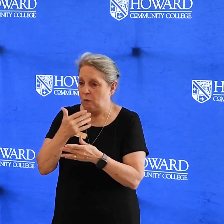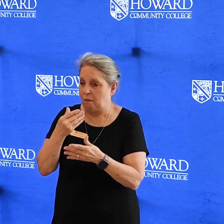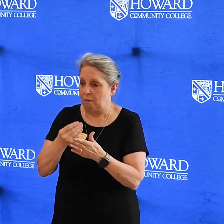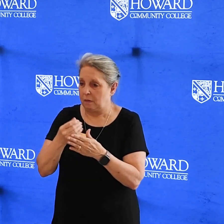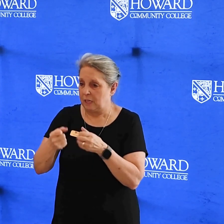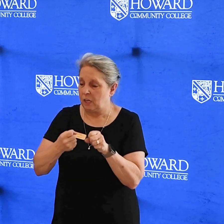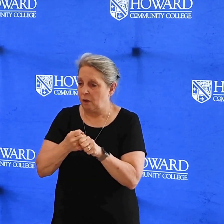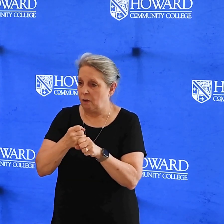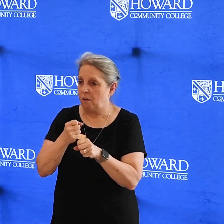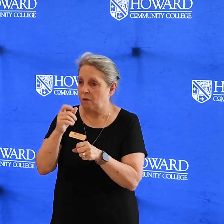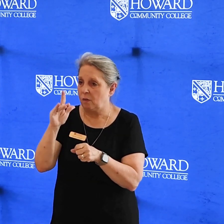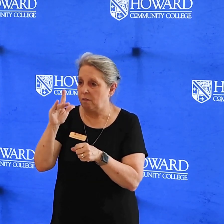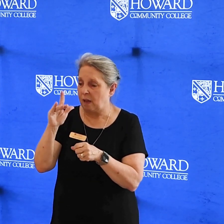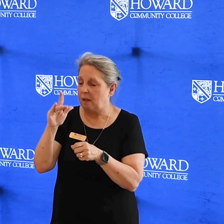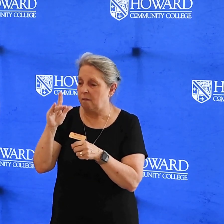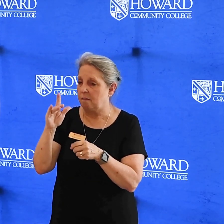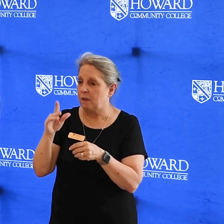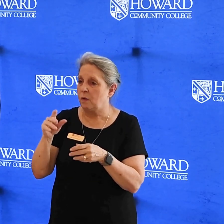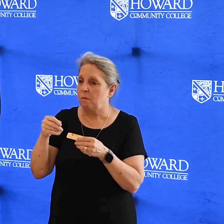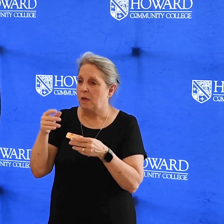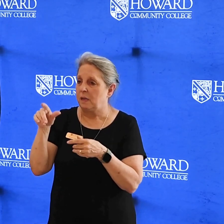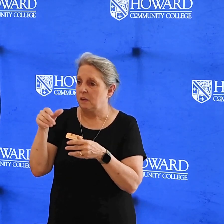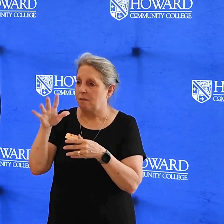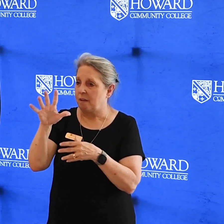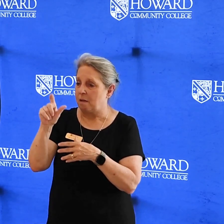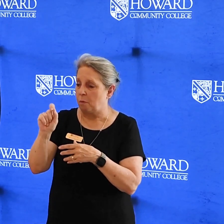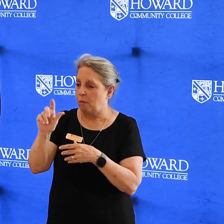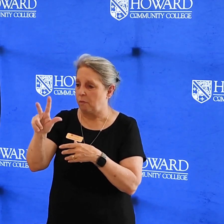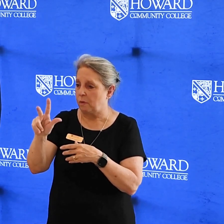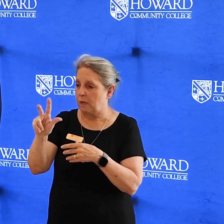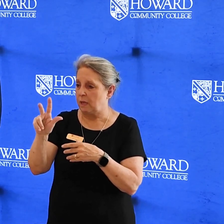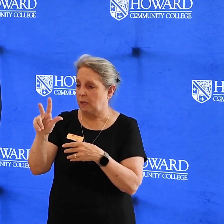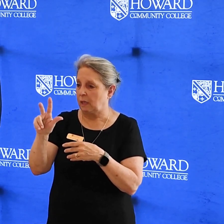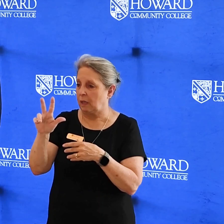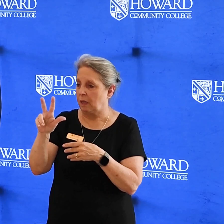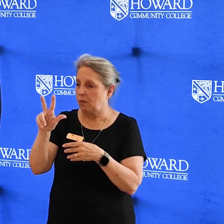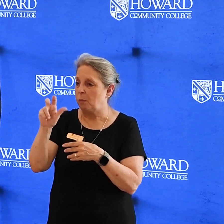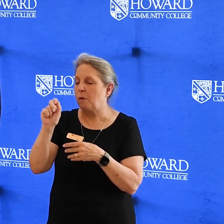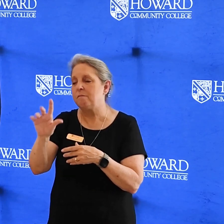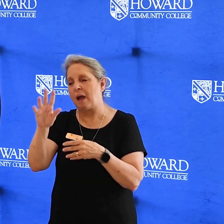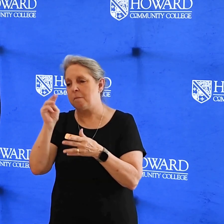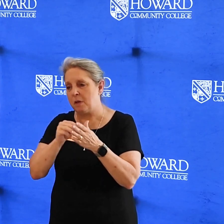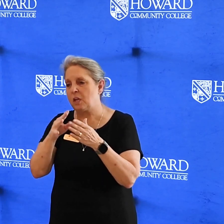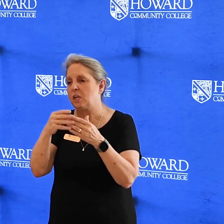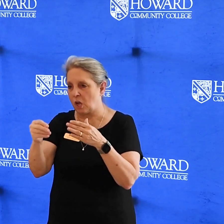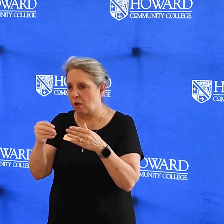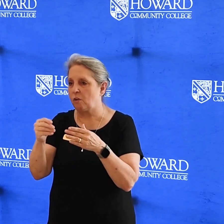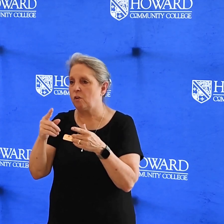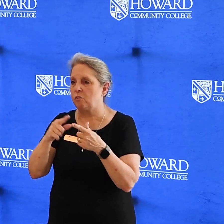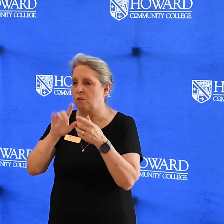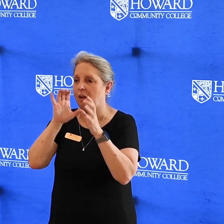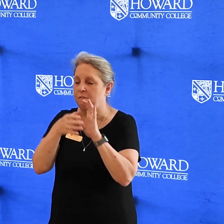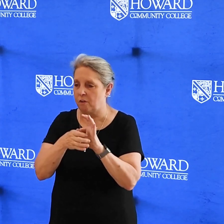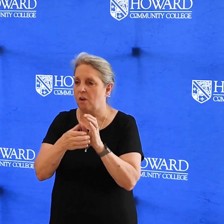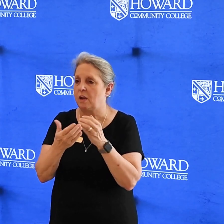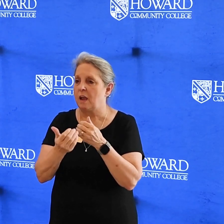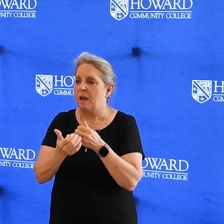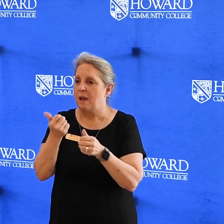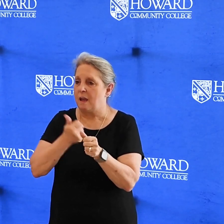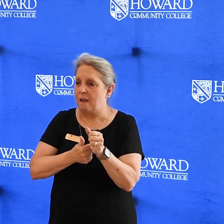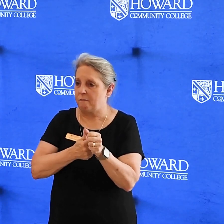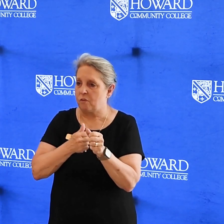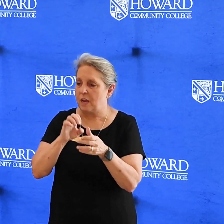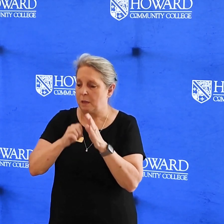additional $3.5 million to the Howard County Public School System to convert nearly every elementary school half-day